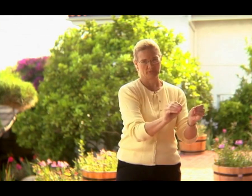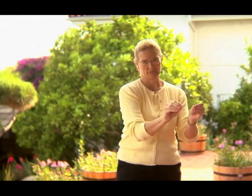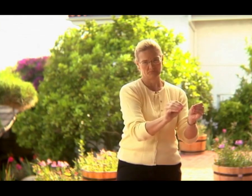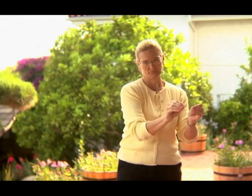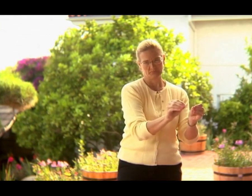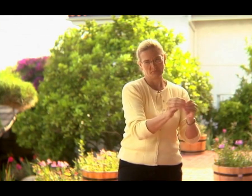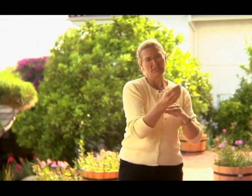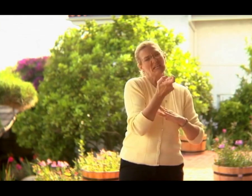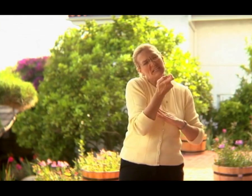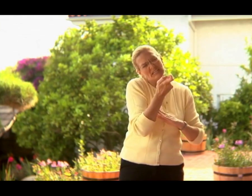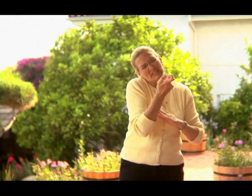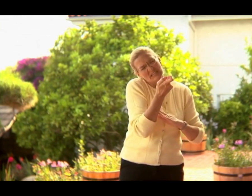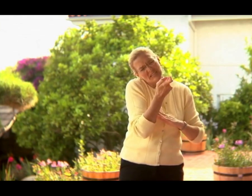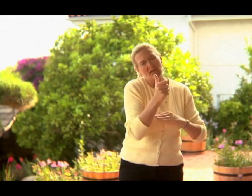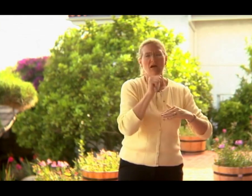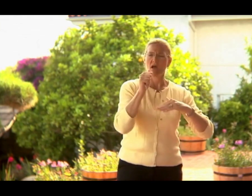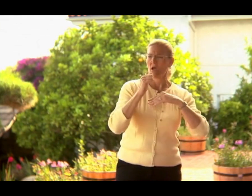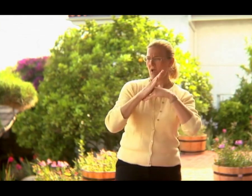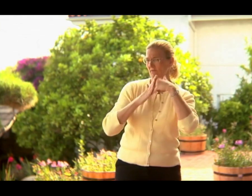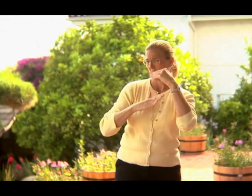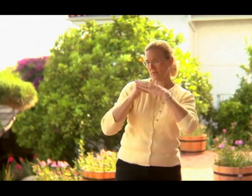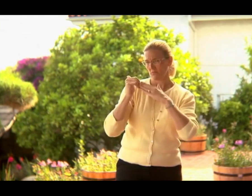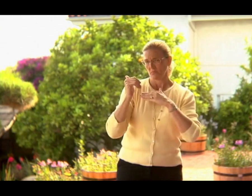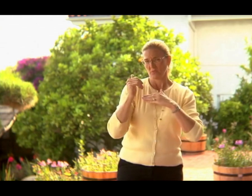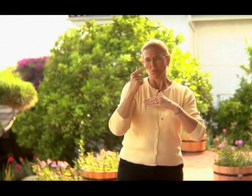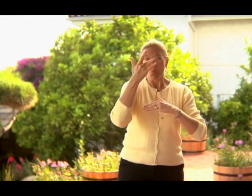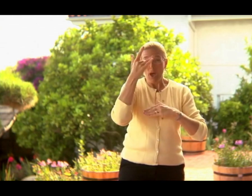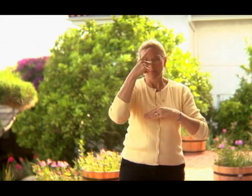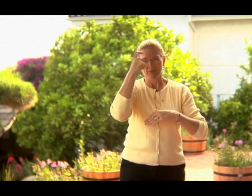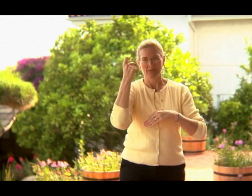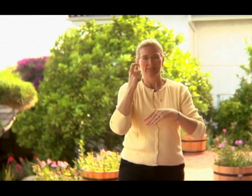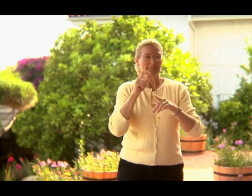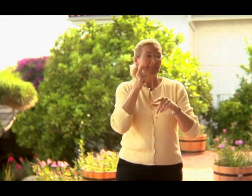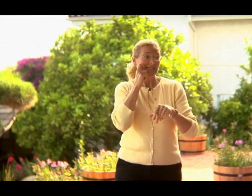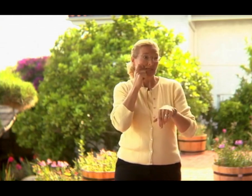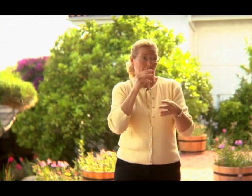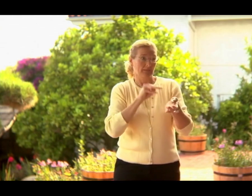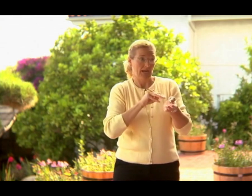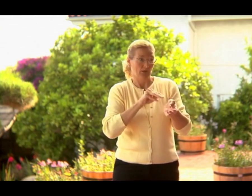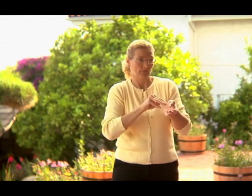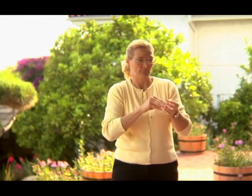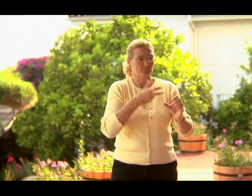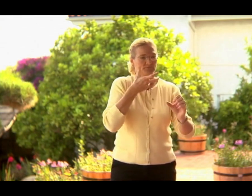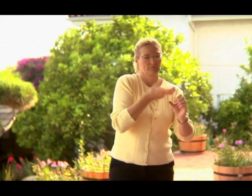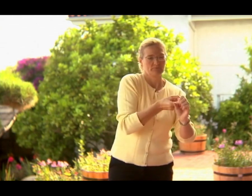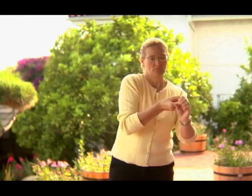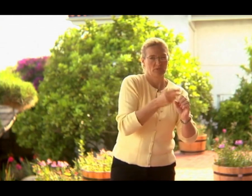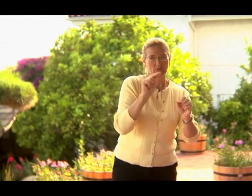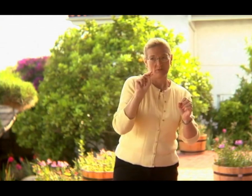office. There's just a little discomfort because the dermatologist will give you a little shot to numb your